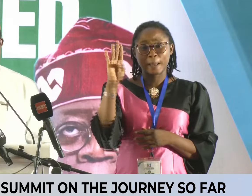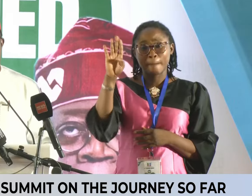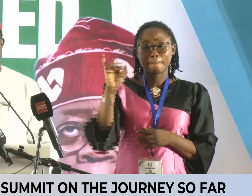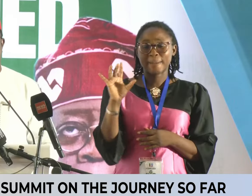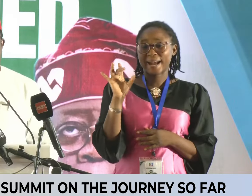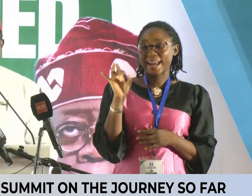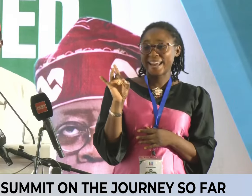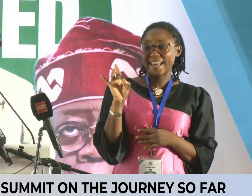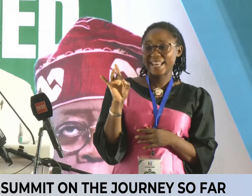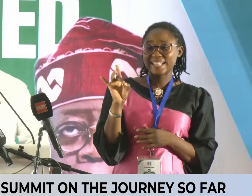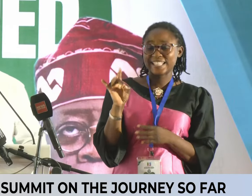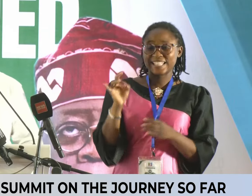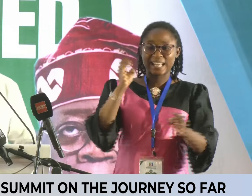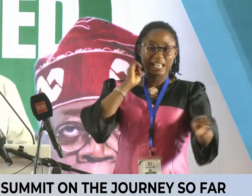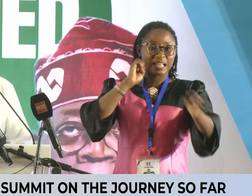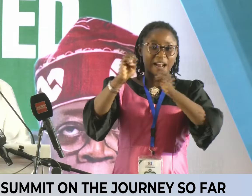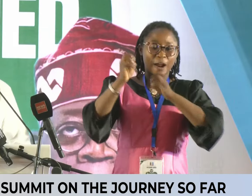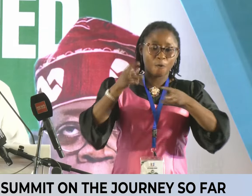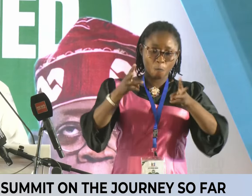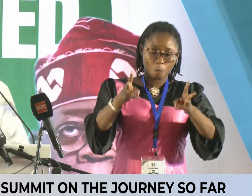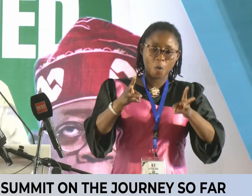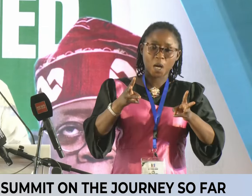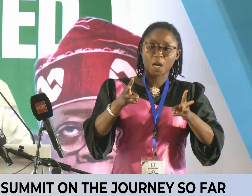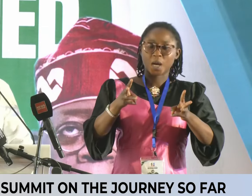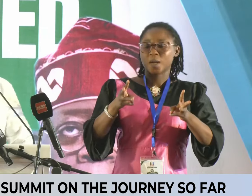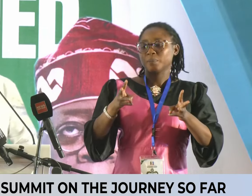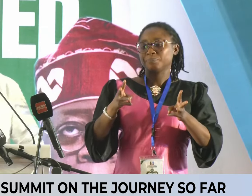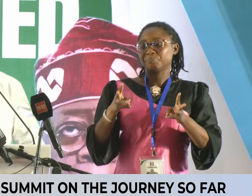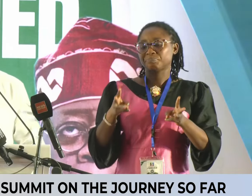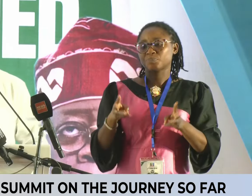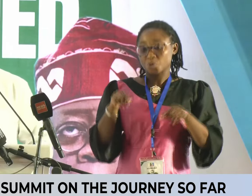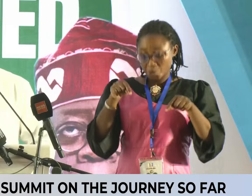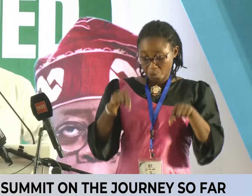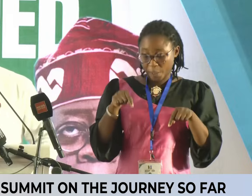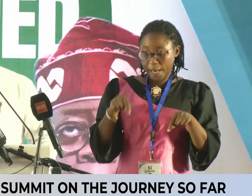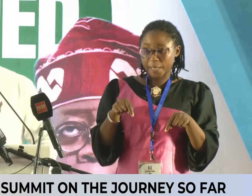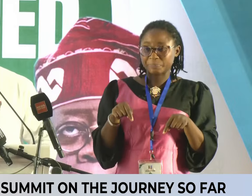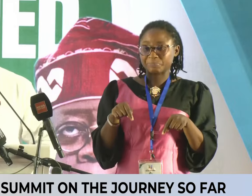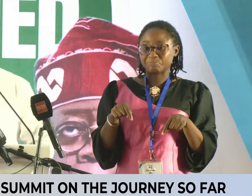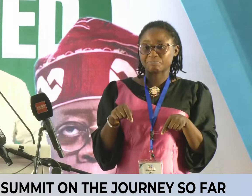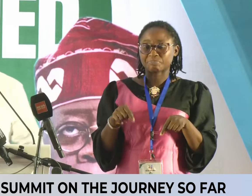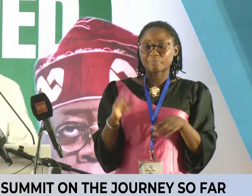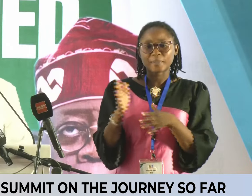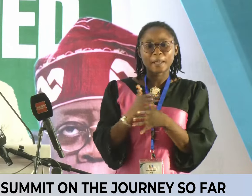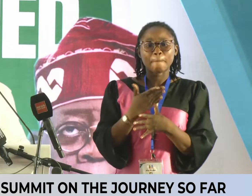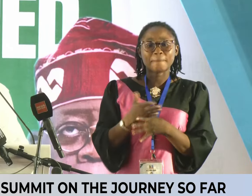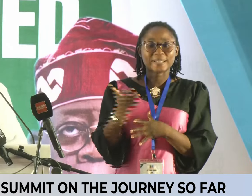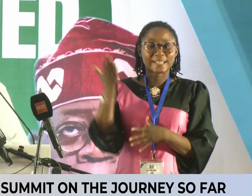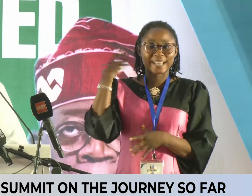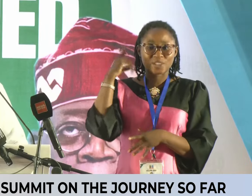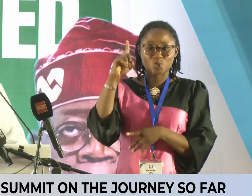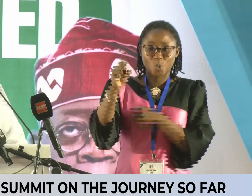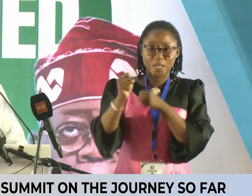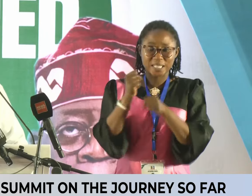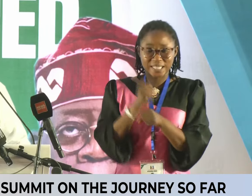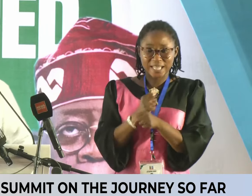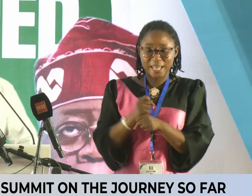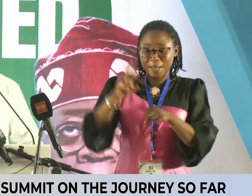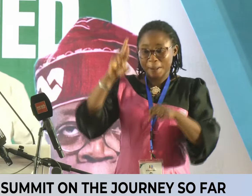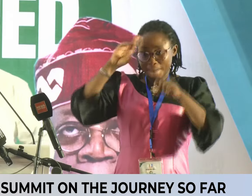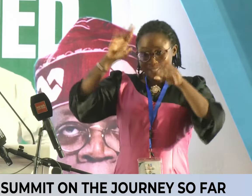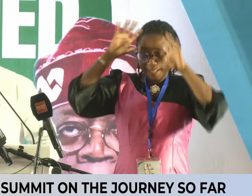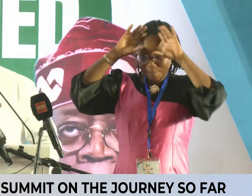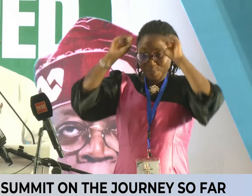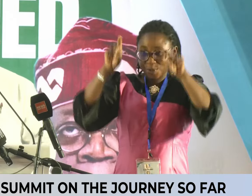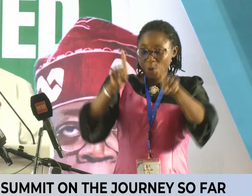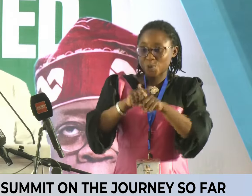8 carriageway each section, and the ramps. Today, between the last 1 year, Mr. President